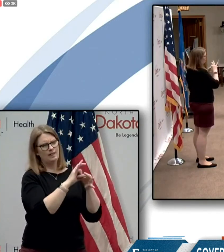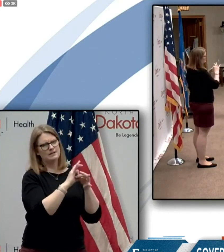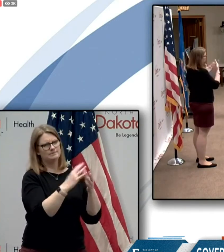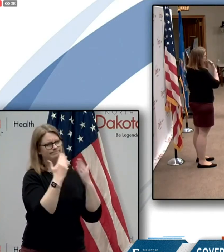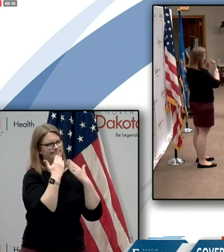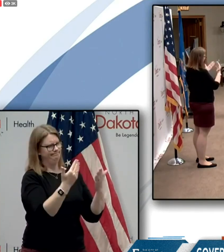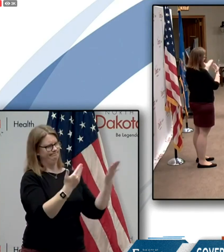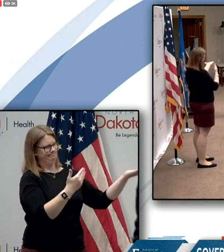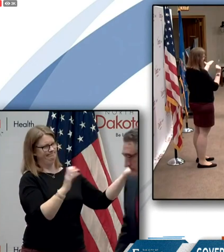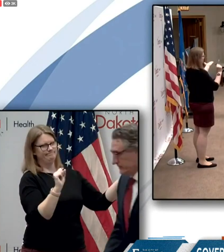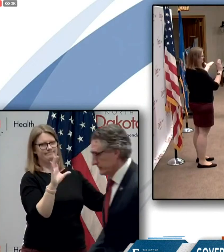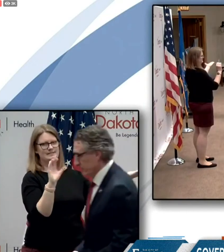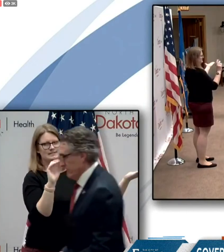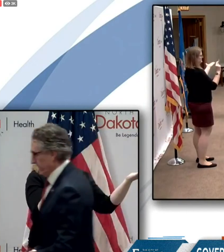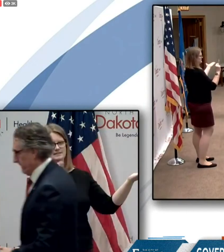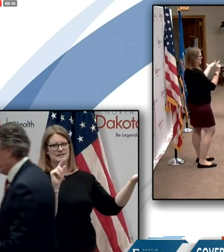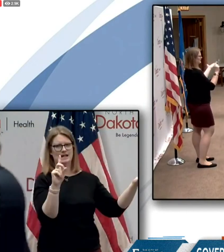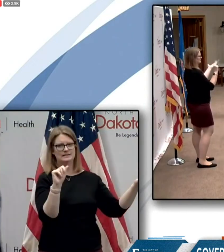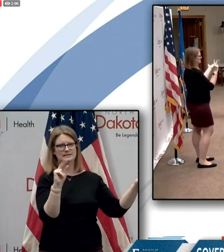Scott Davis.